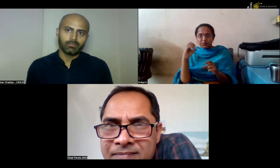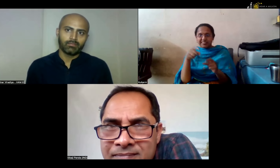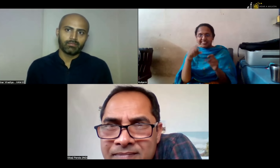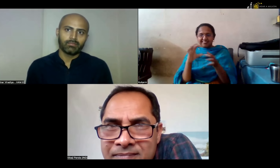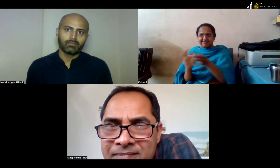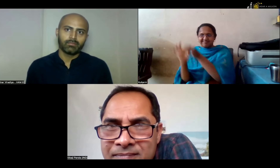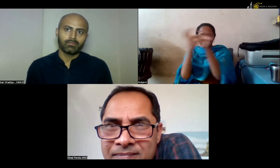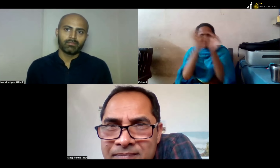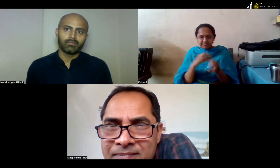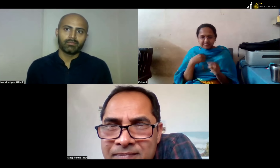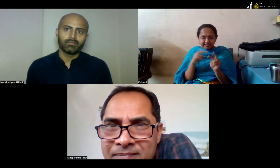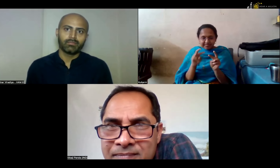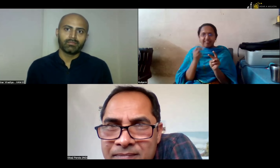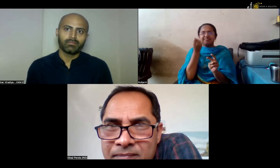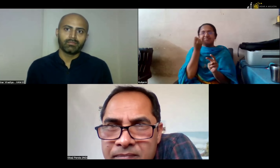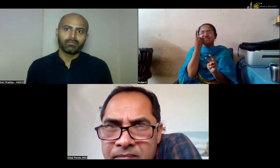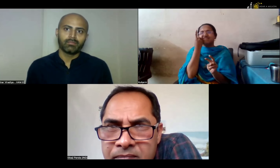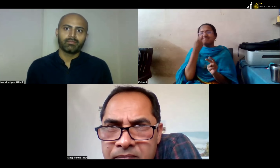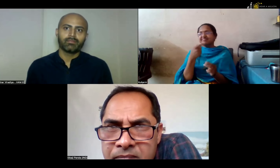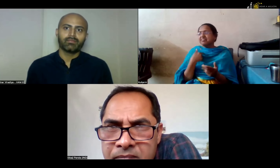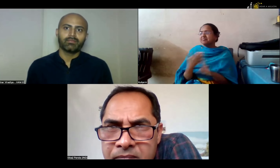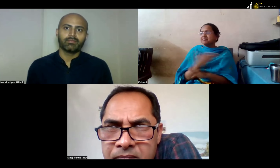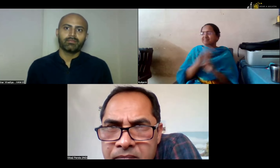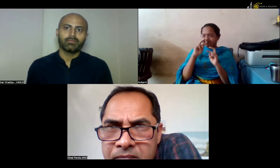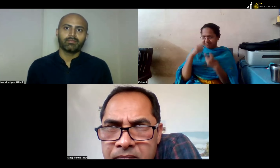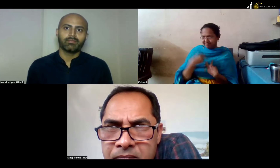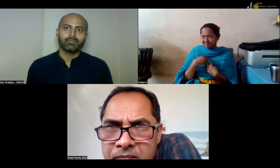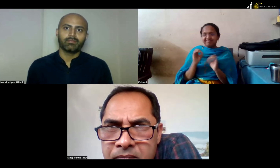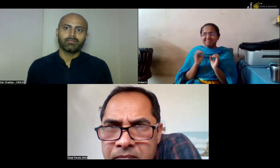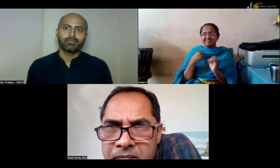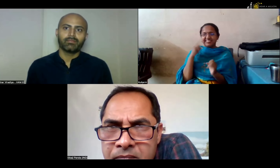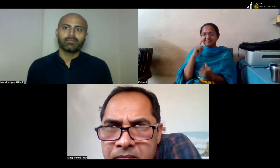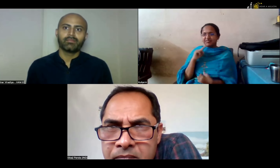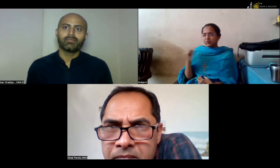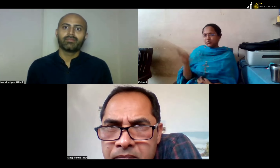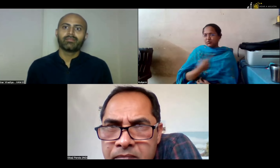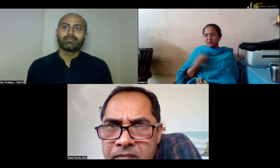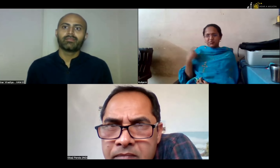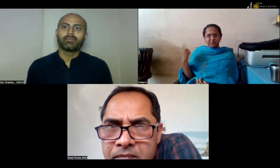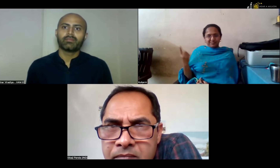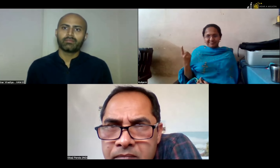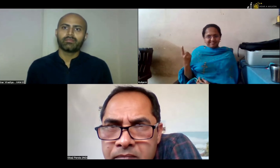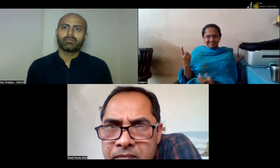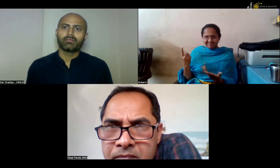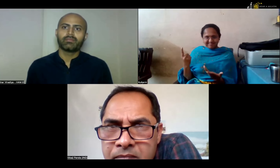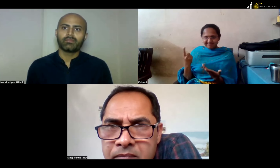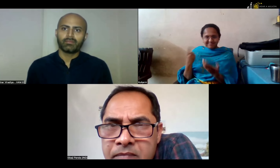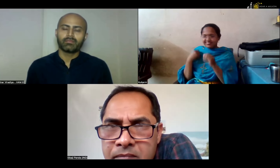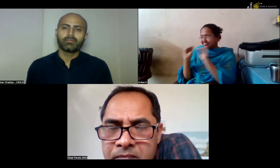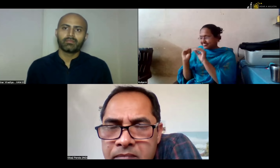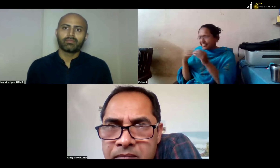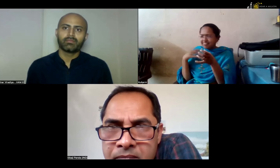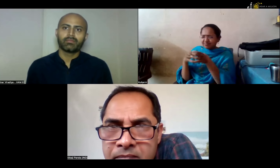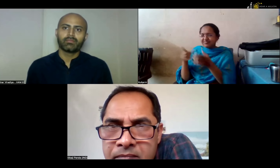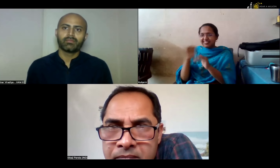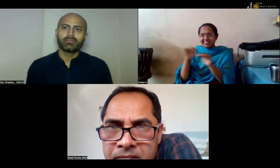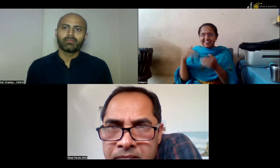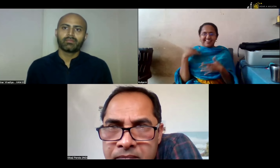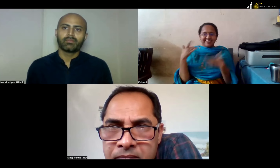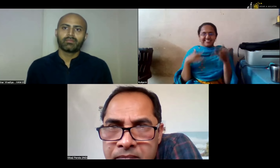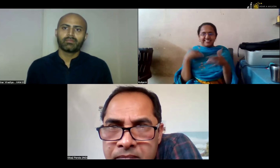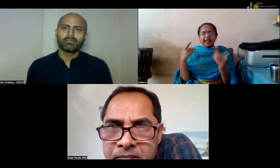I actually didn't know about, I am not a registered organization, but we did talk a lot about, the importance